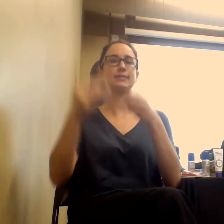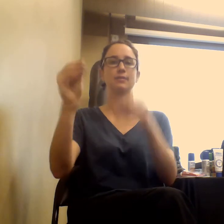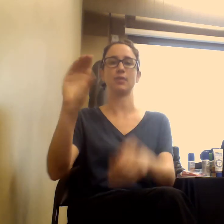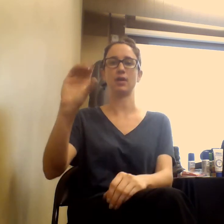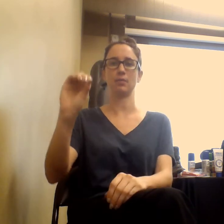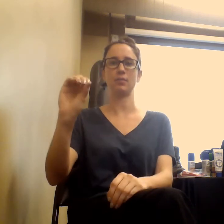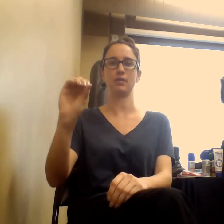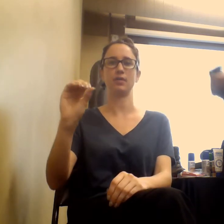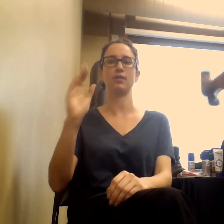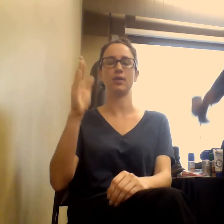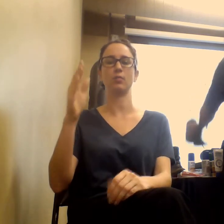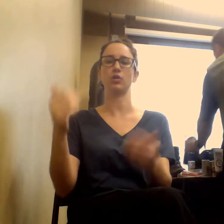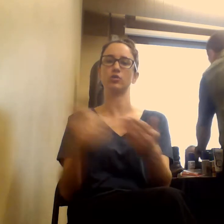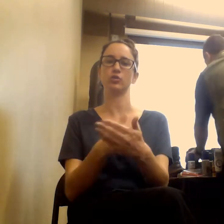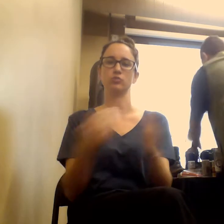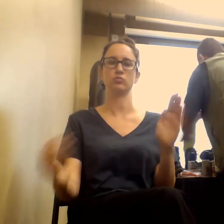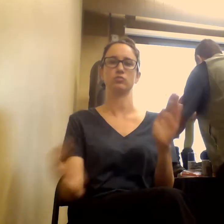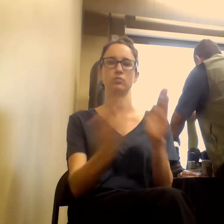on